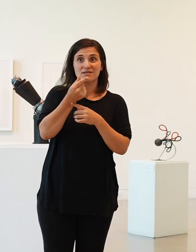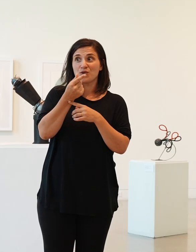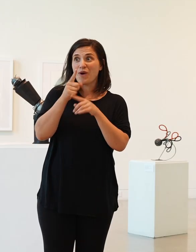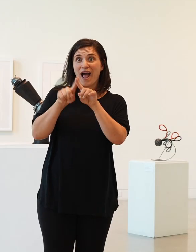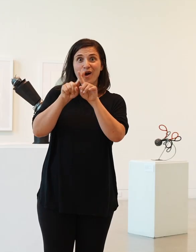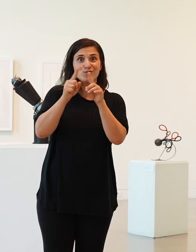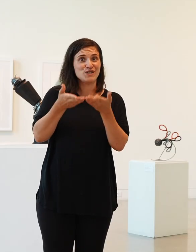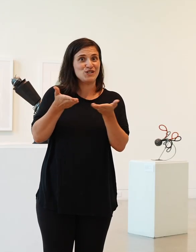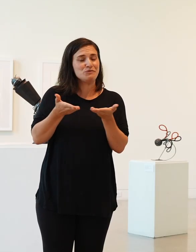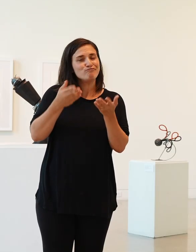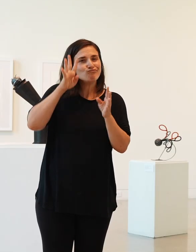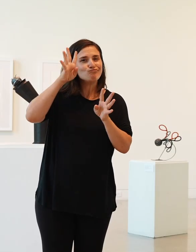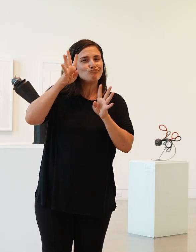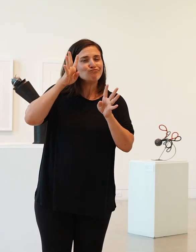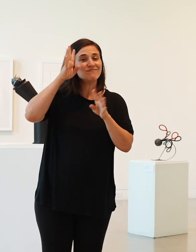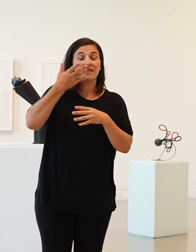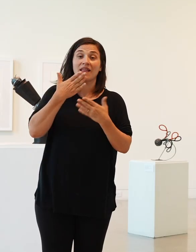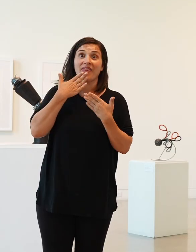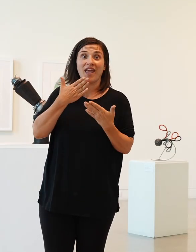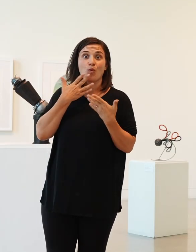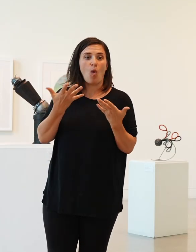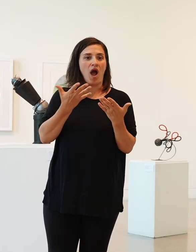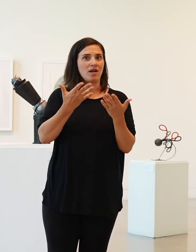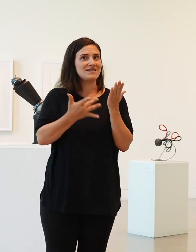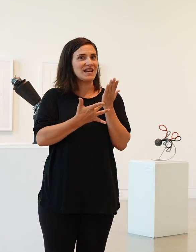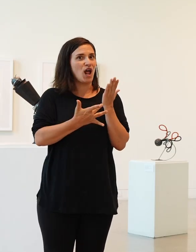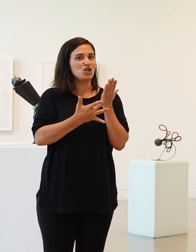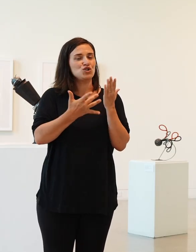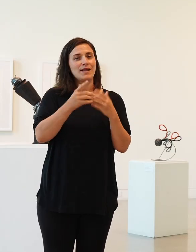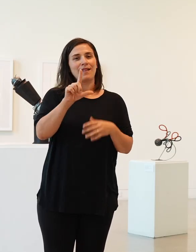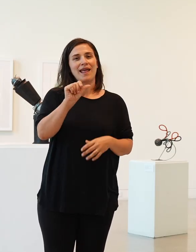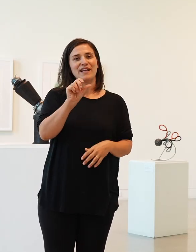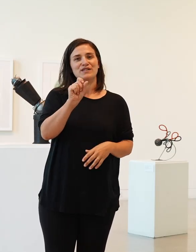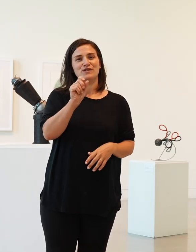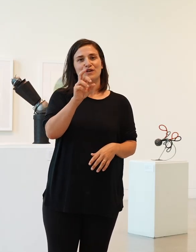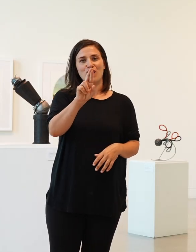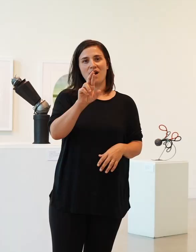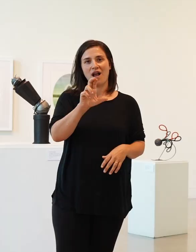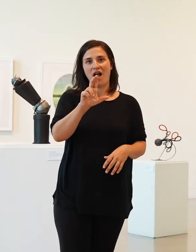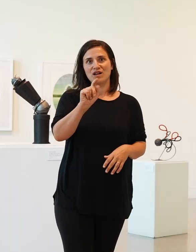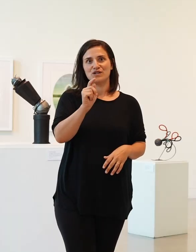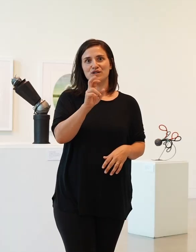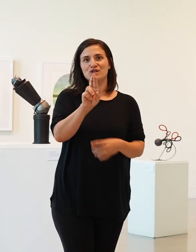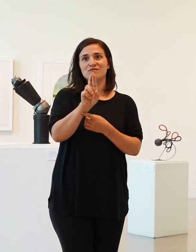And thanks to a laser cutter, I was able to do those.